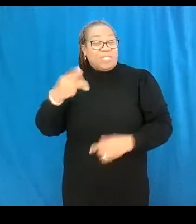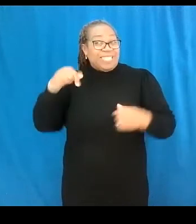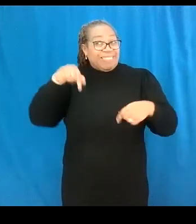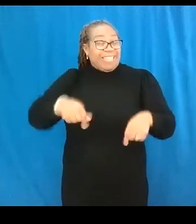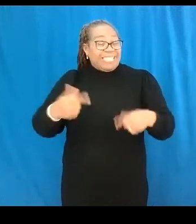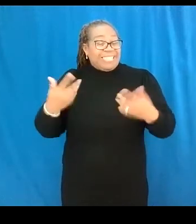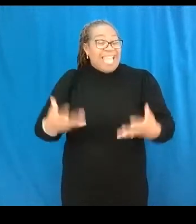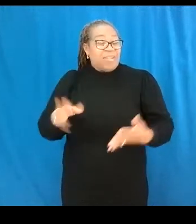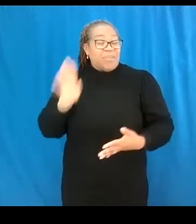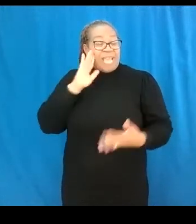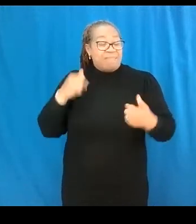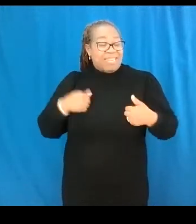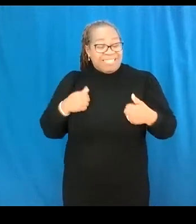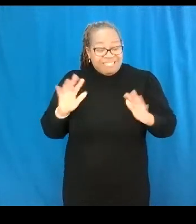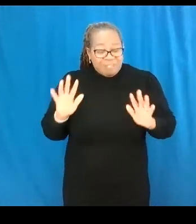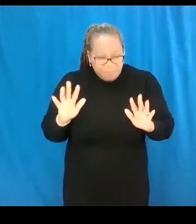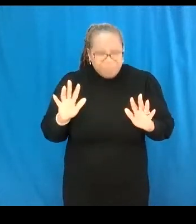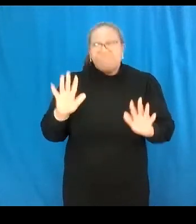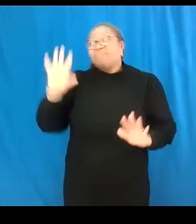I would just like to repent.